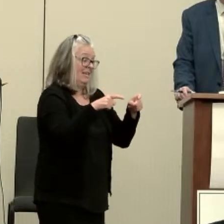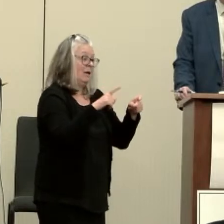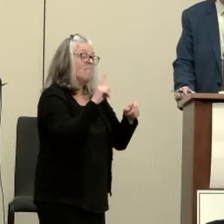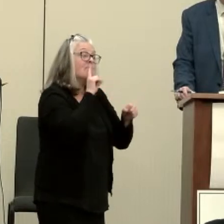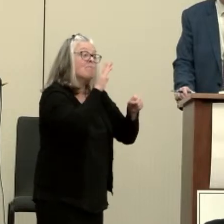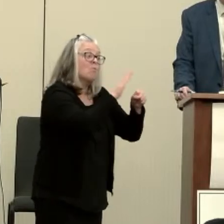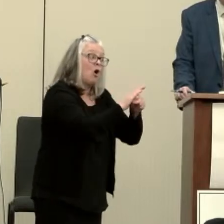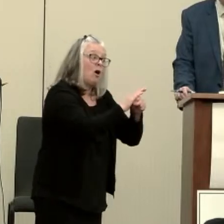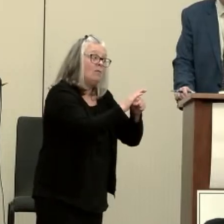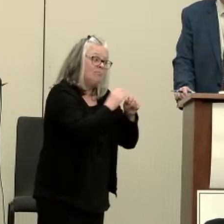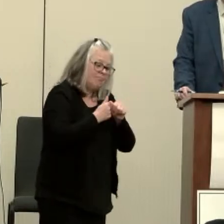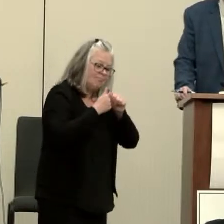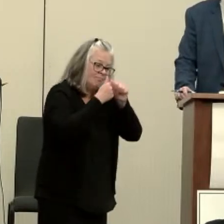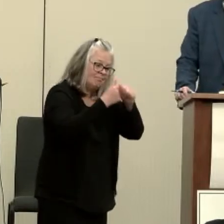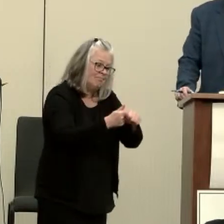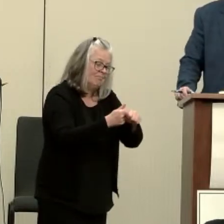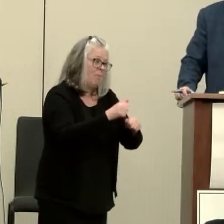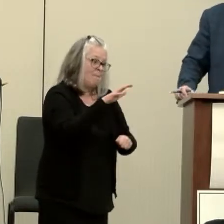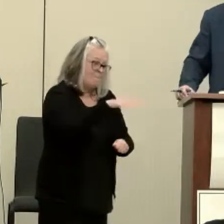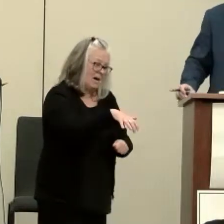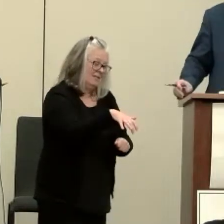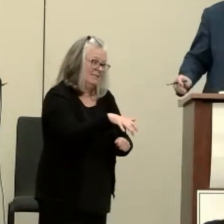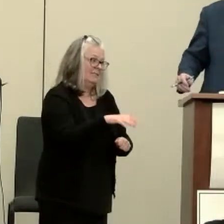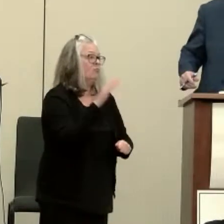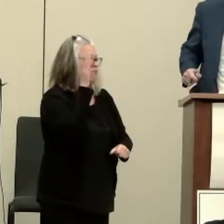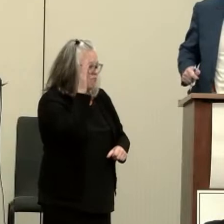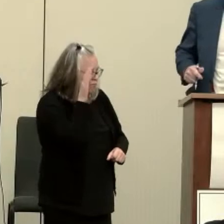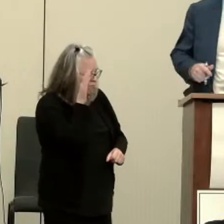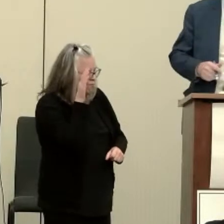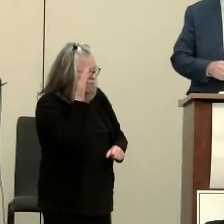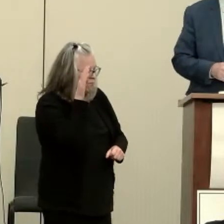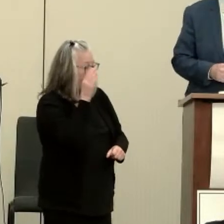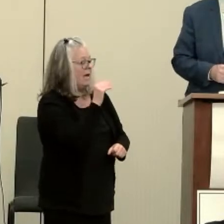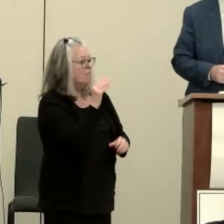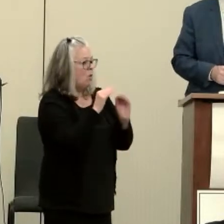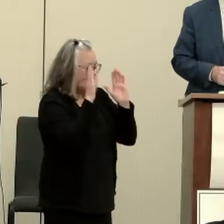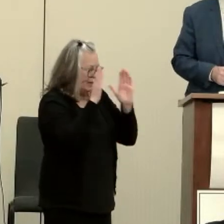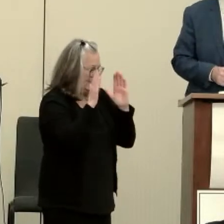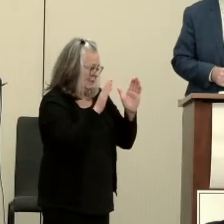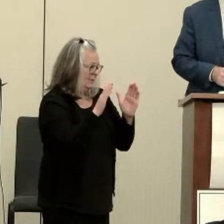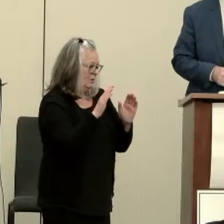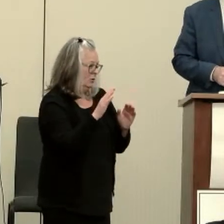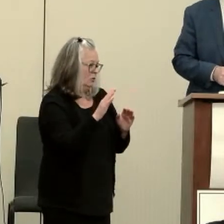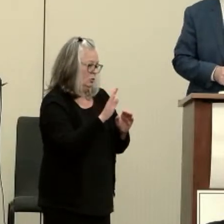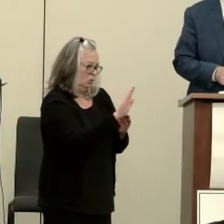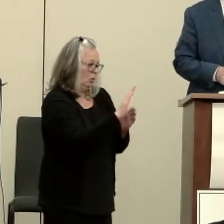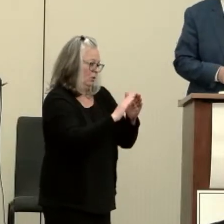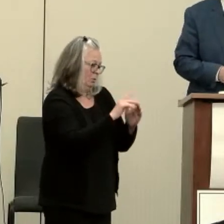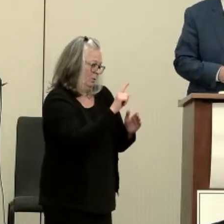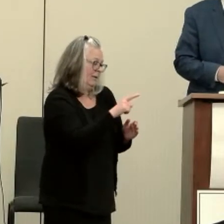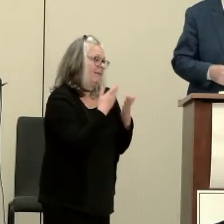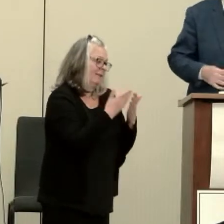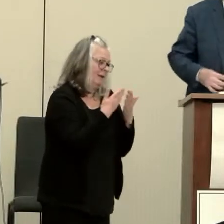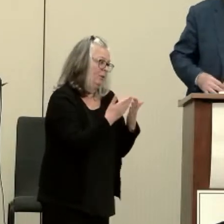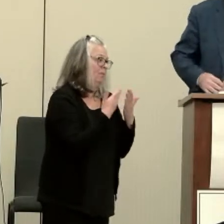their promises and listen and act more attentively. Thank you, Miigwech.